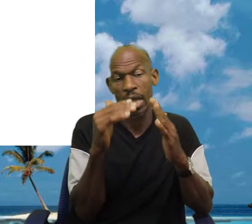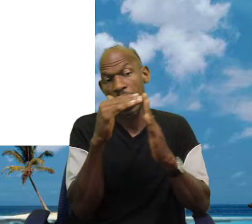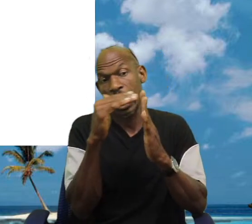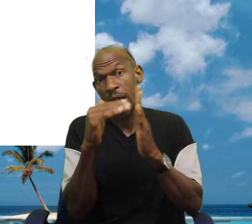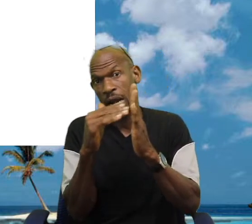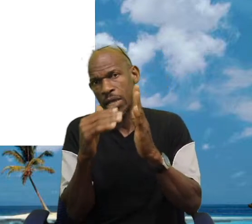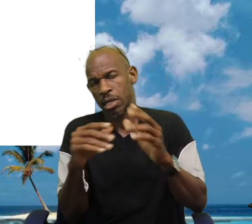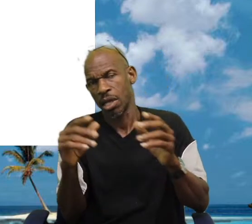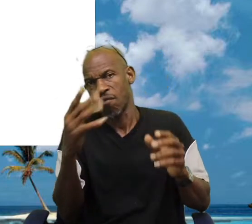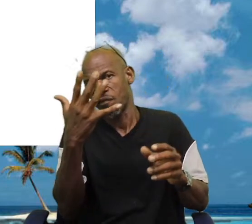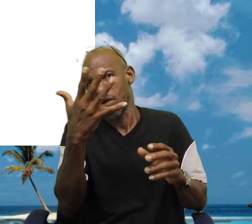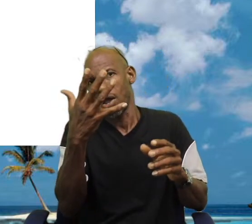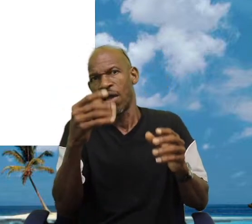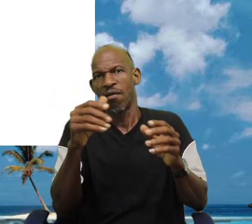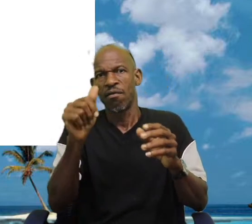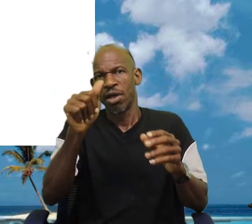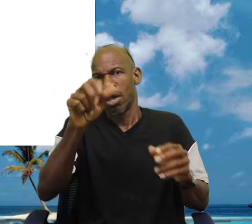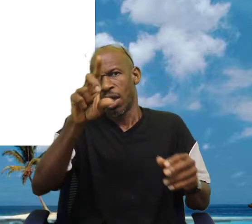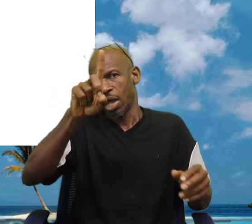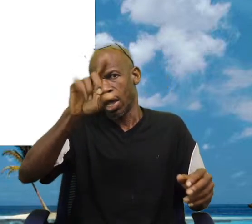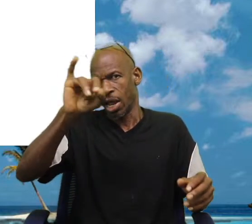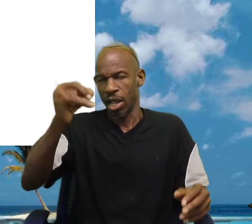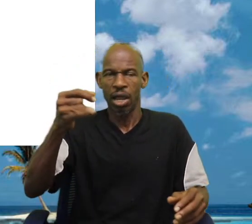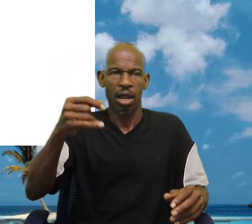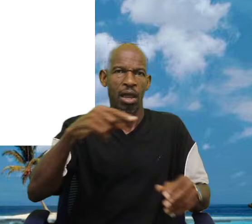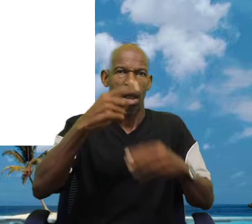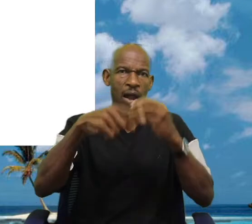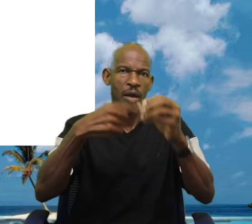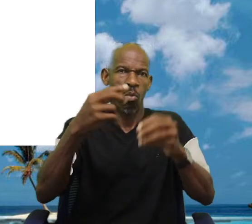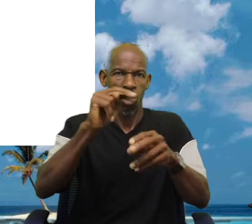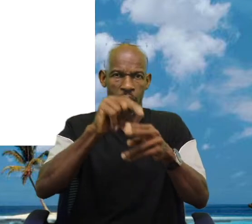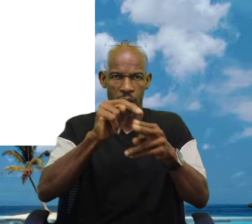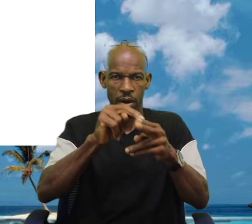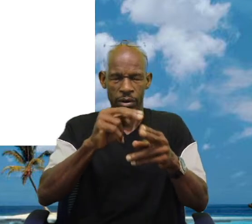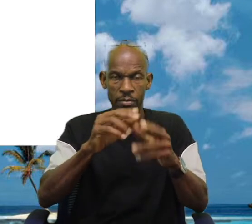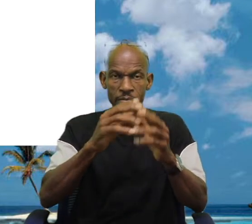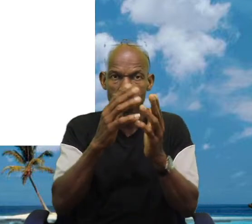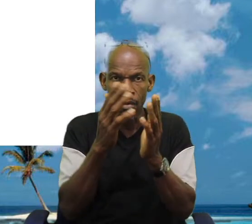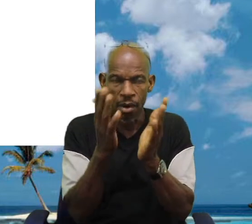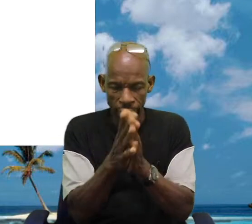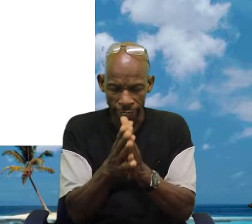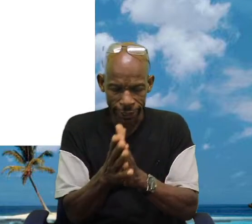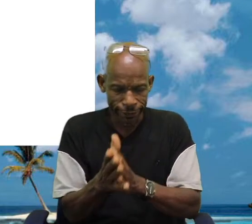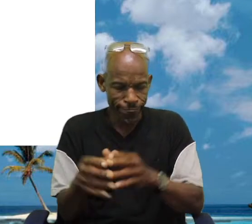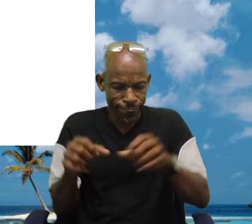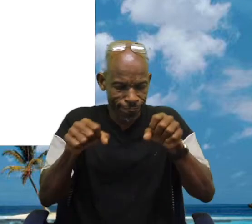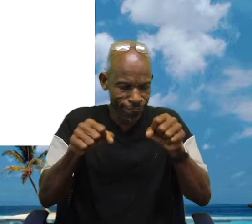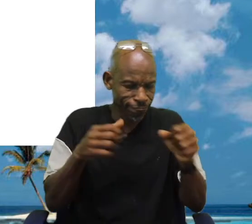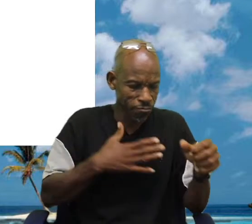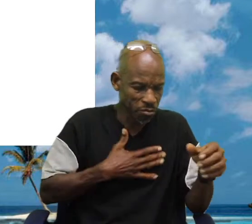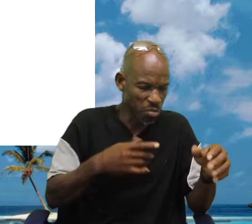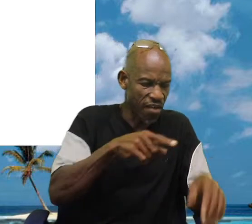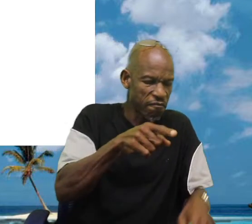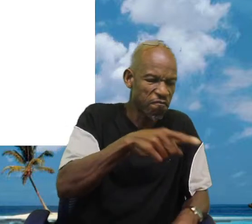adjectives. So you're going to find 5 adjectives for that noun that you get.